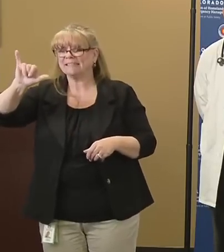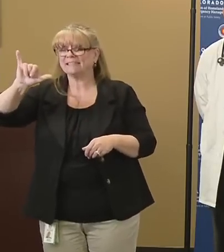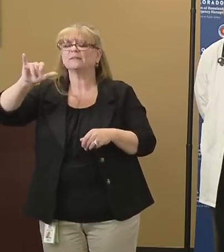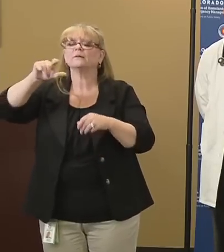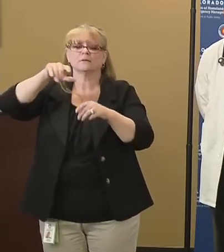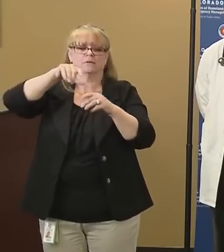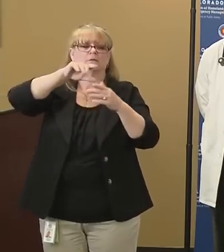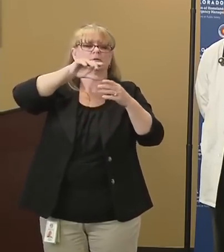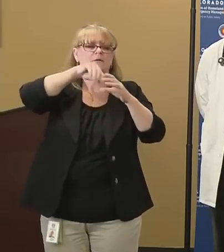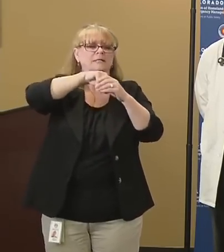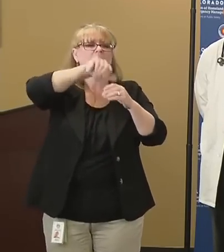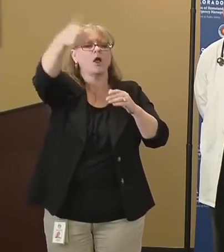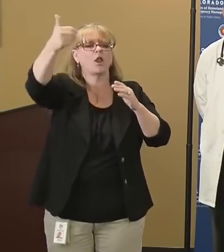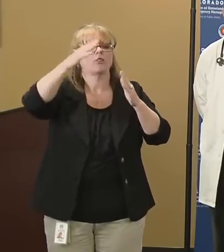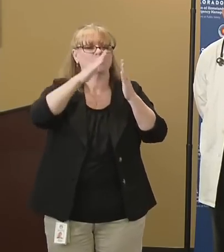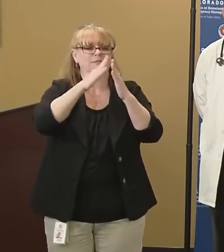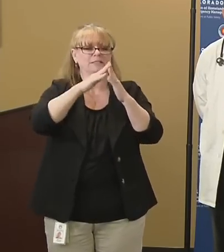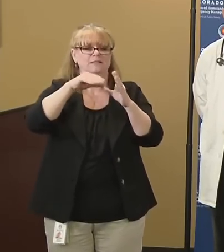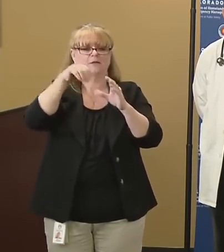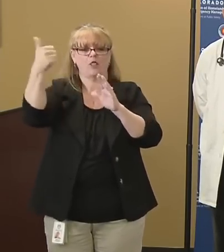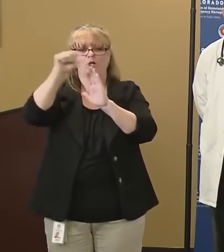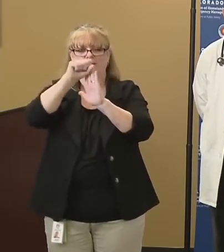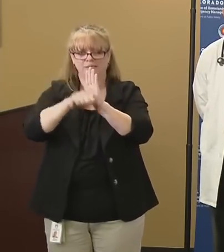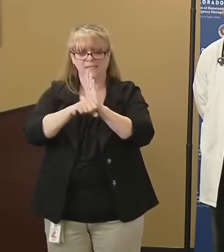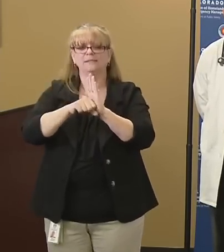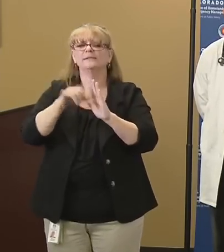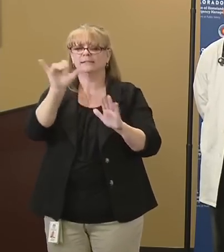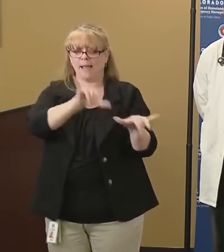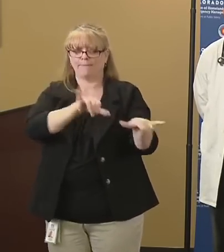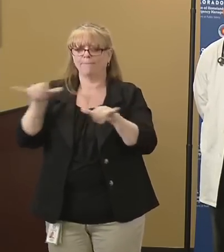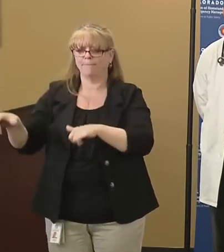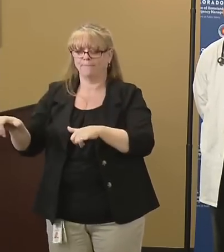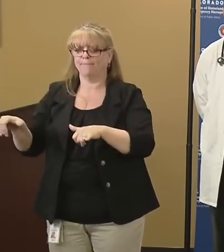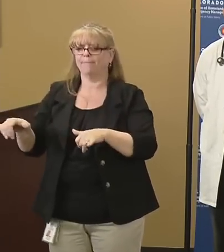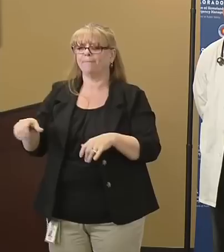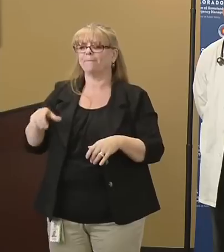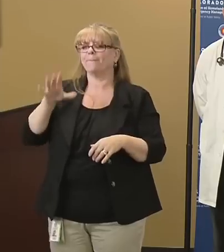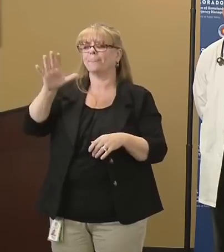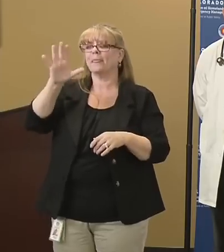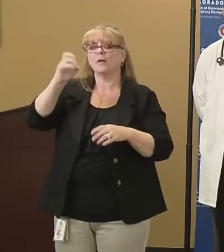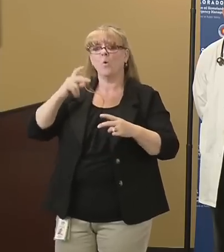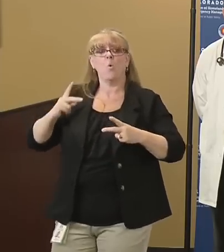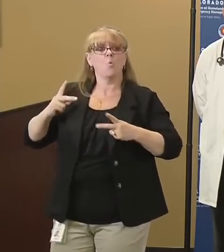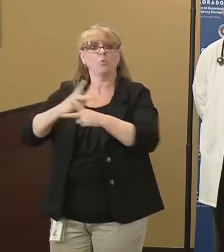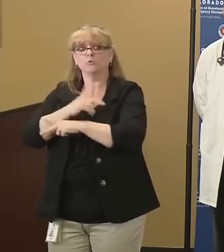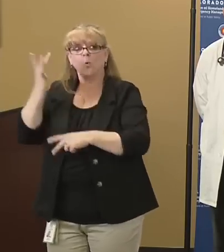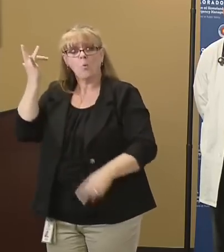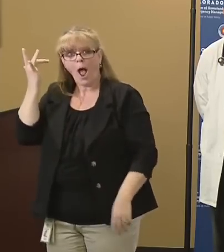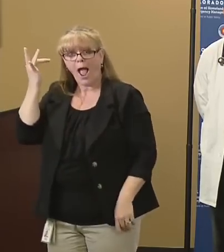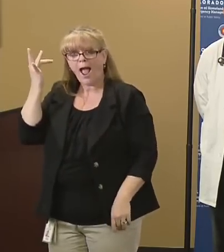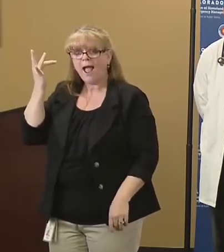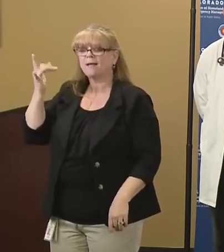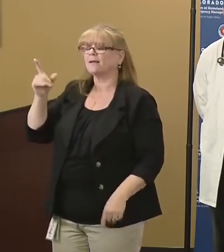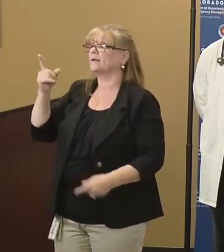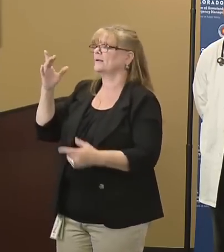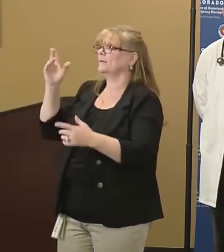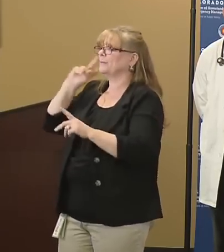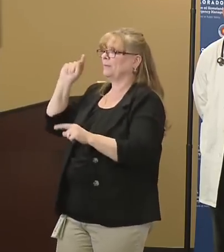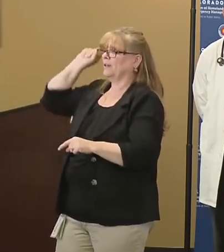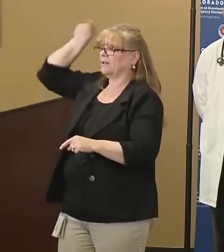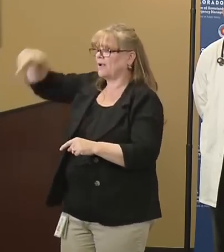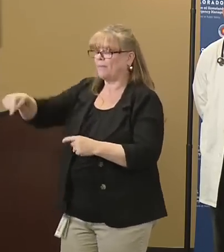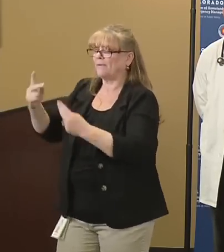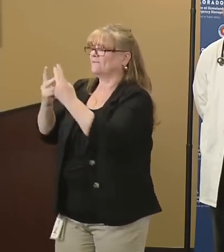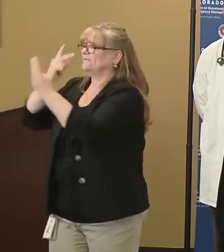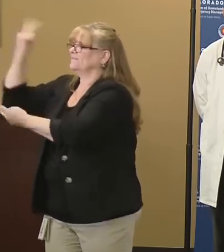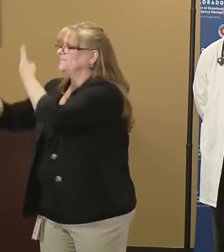by people who were up in the high country visiting with travelers from across the world who then returned to the Denver metro area? That is certainly a